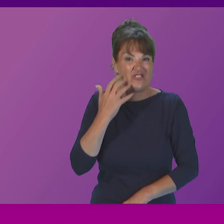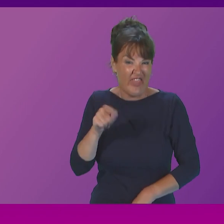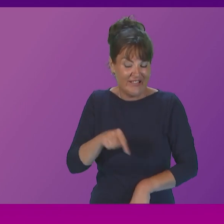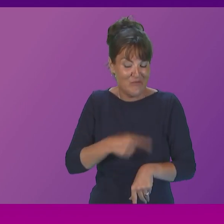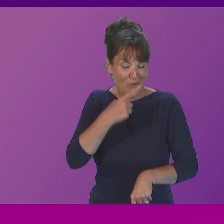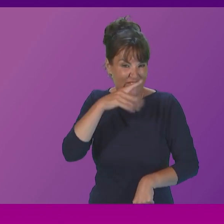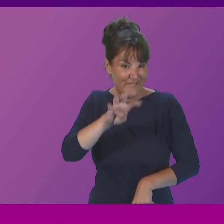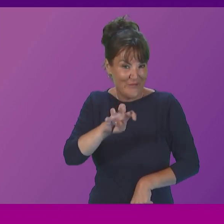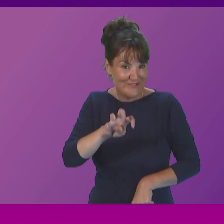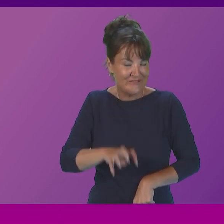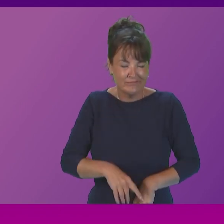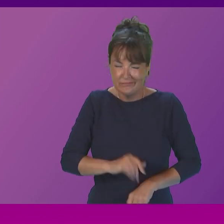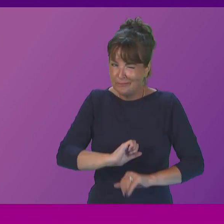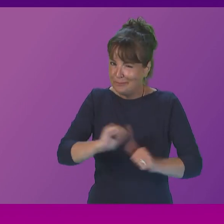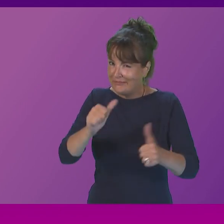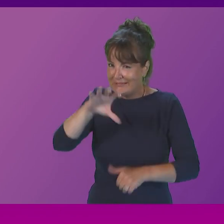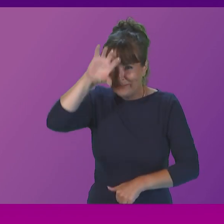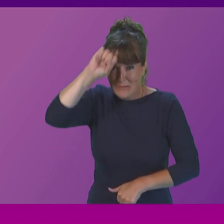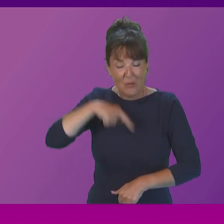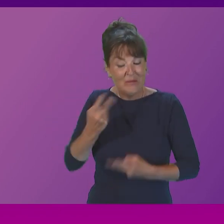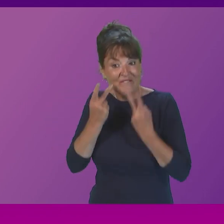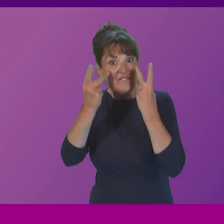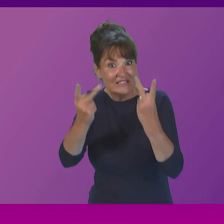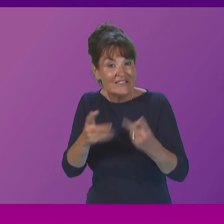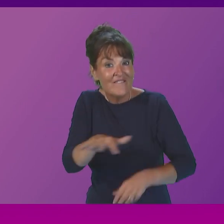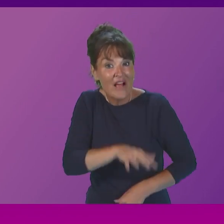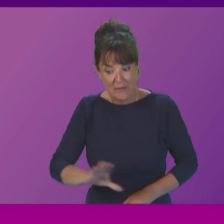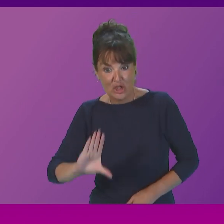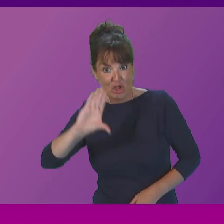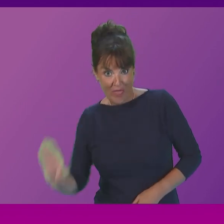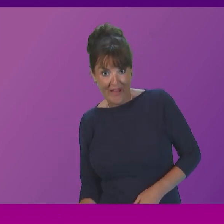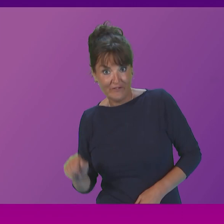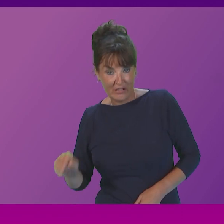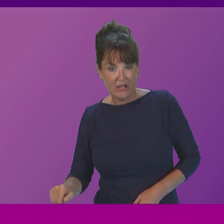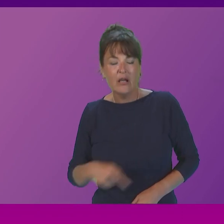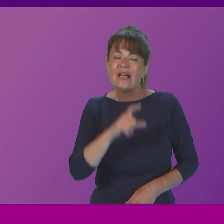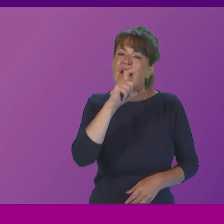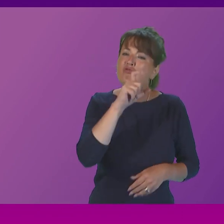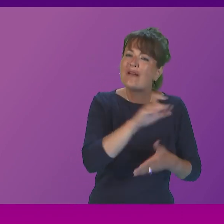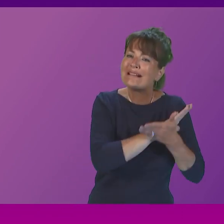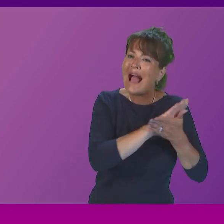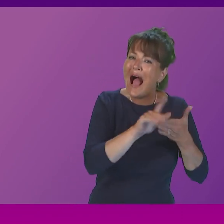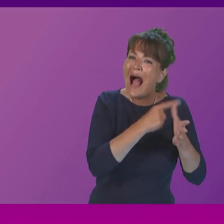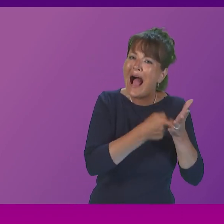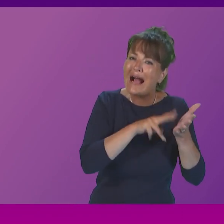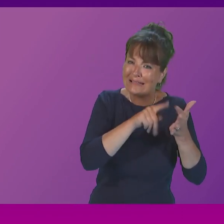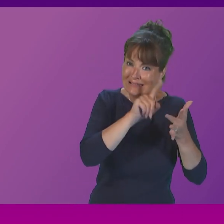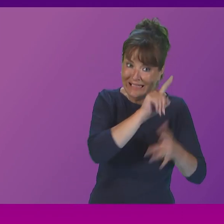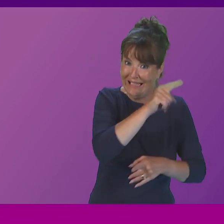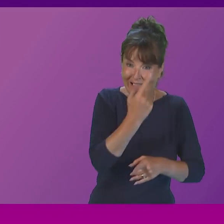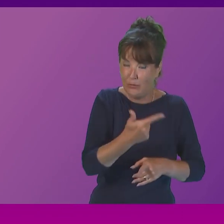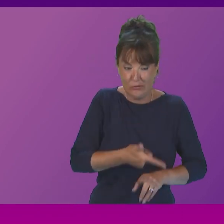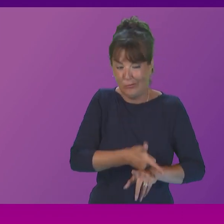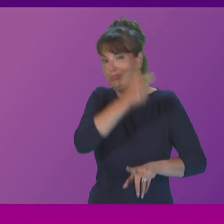14, and we were visiting family in South Africa, and Chris Hani was assassinated. Chris Hani was a member of the South